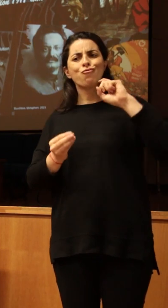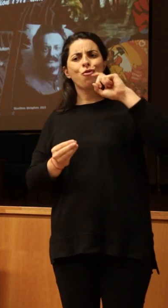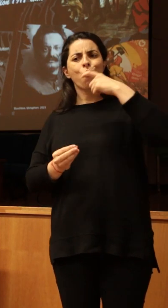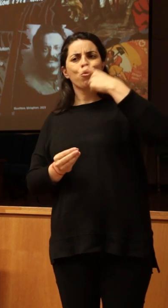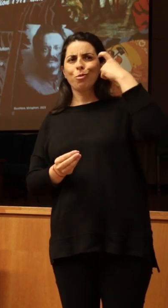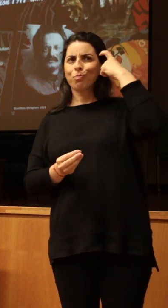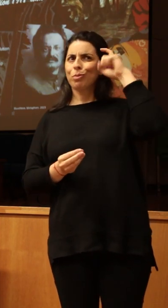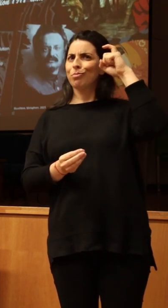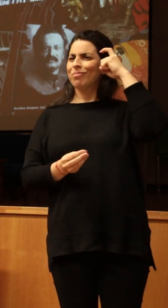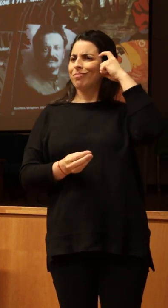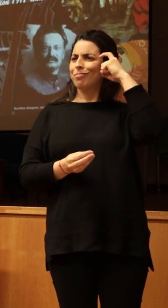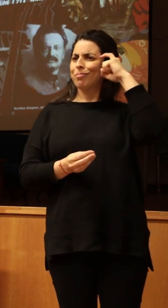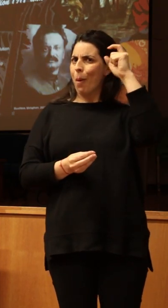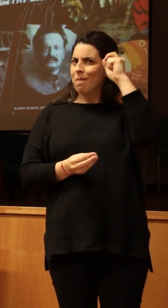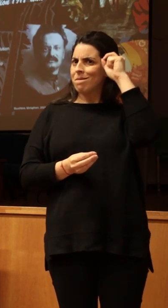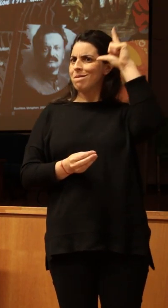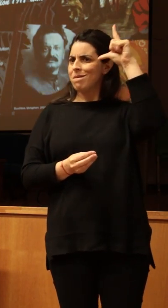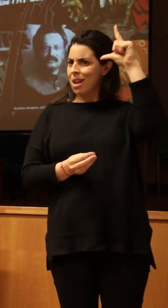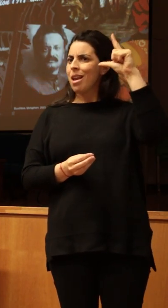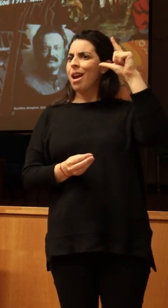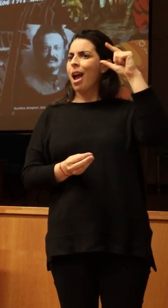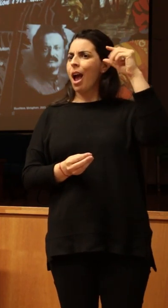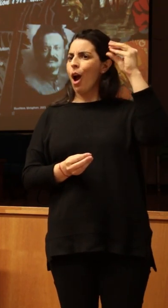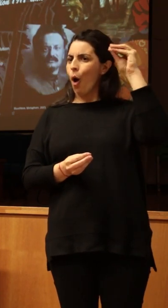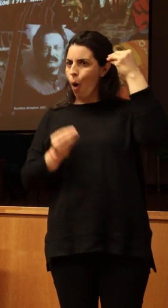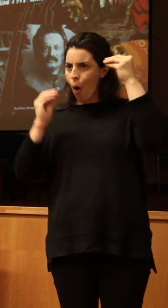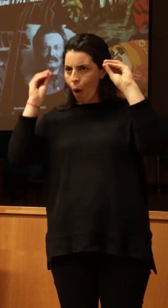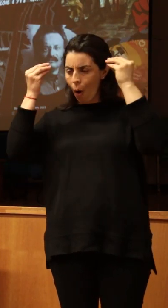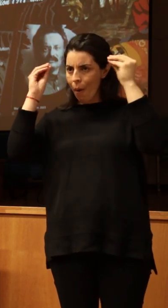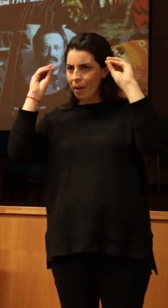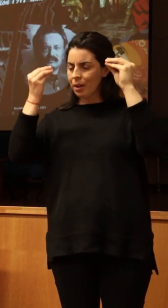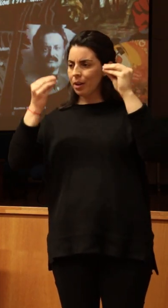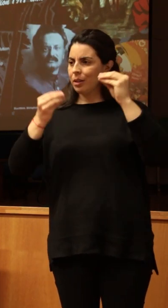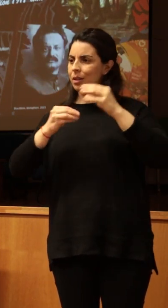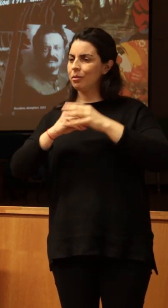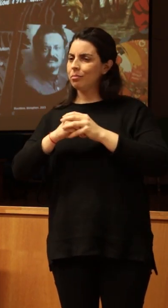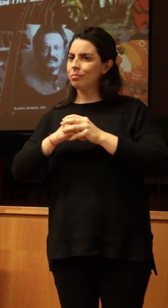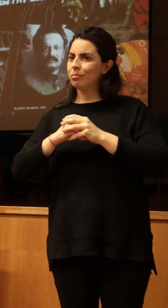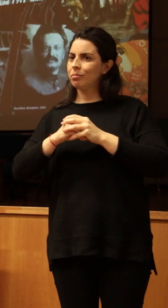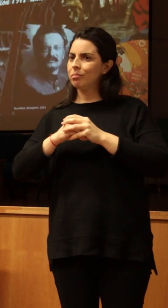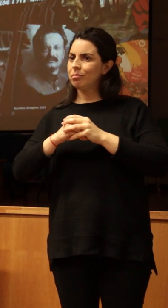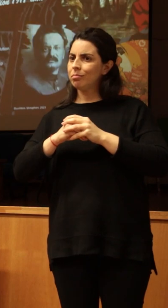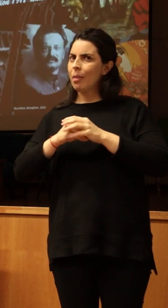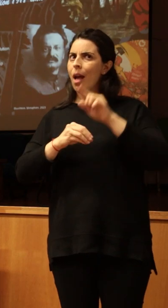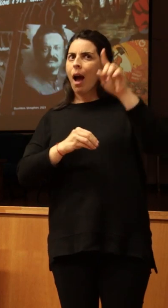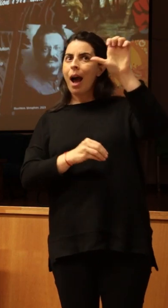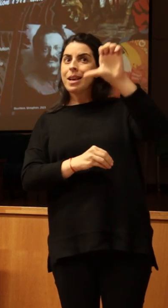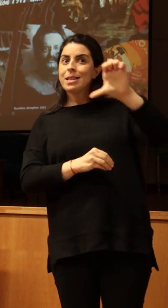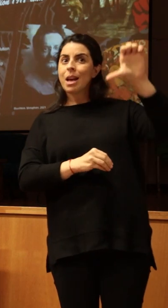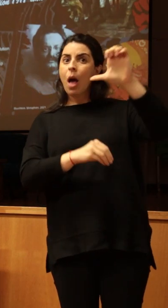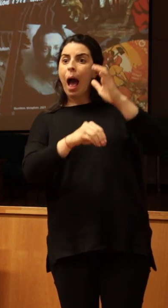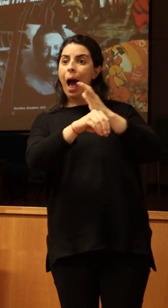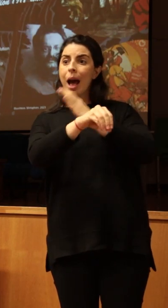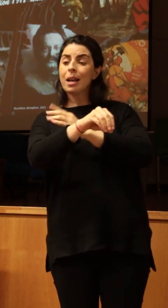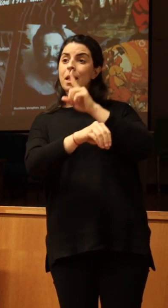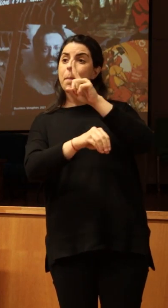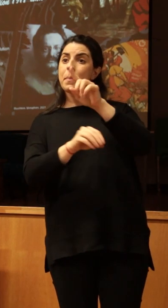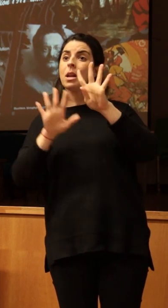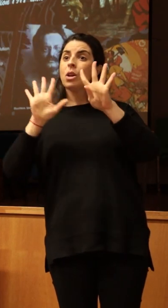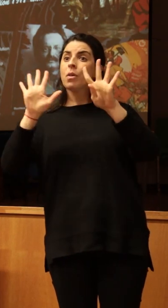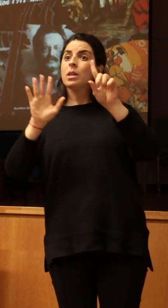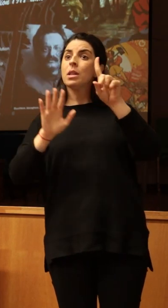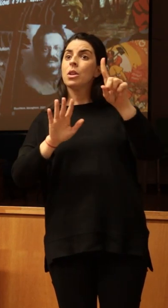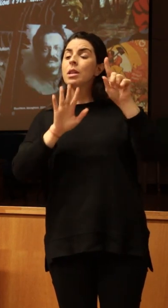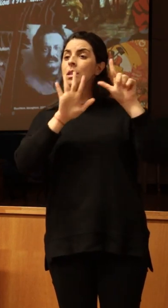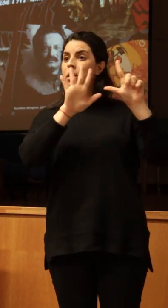intelectuales jóvenes. Before the 1917, they were all in Europe. Que estaban todos en Europa antes de 1917. And then they